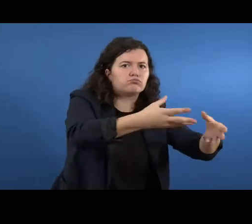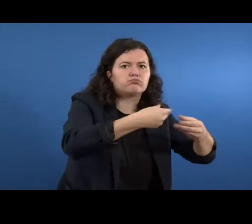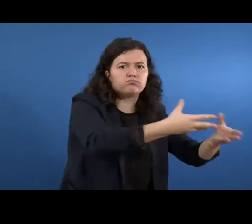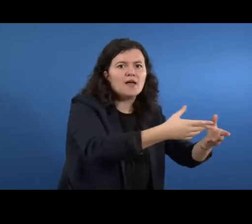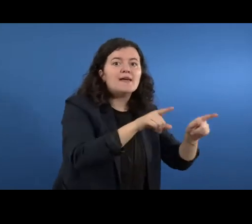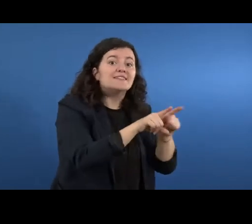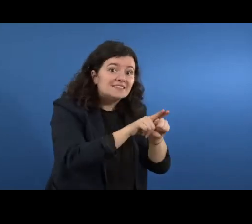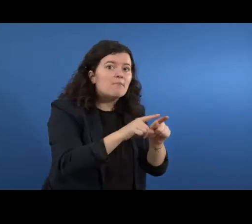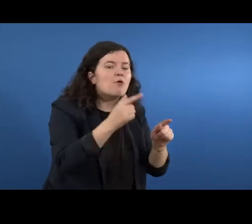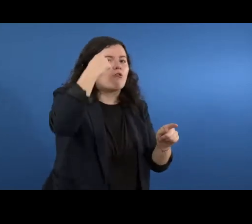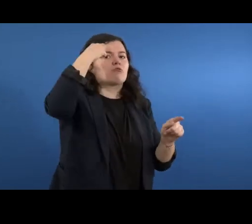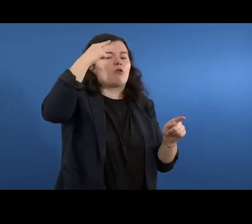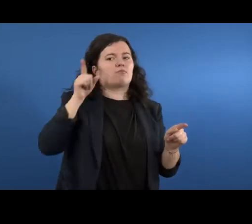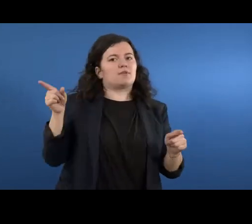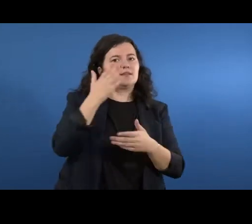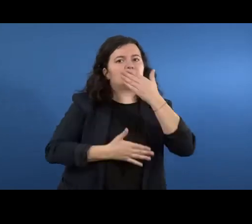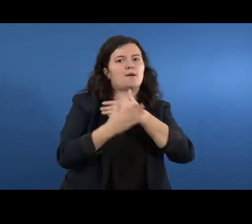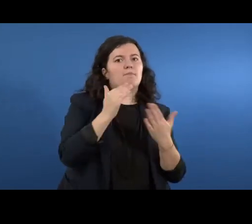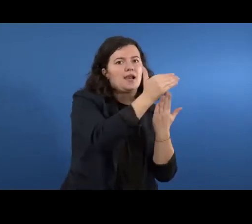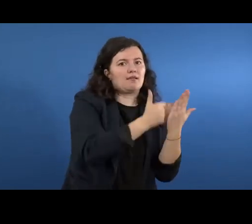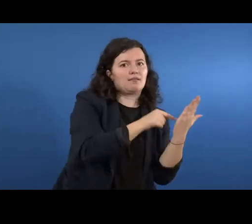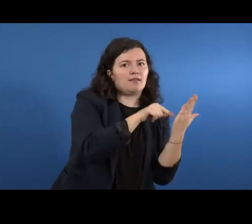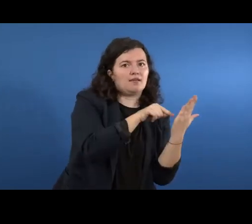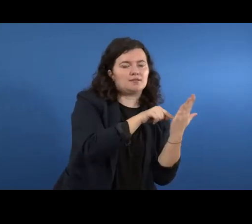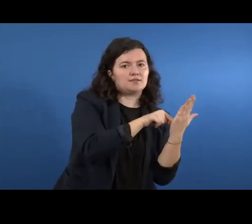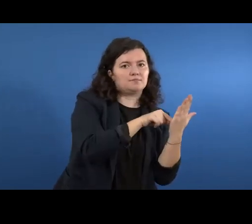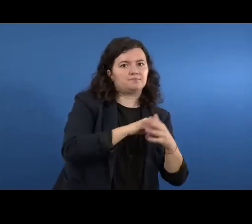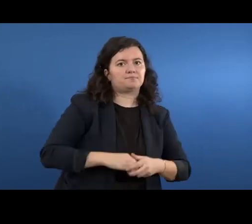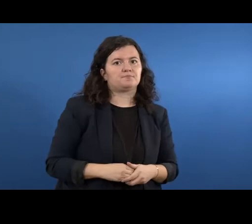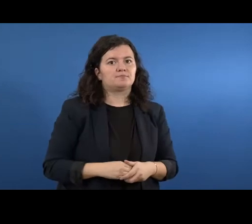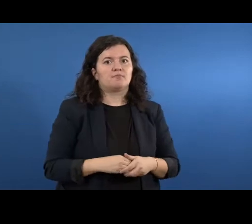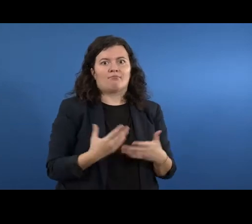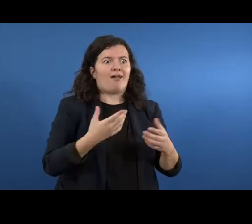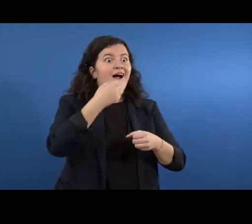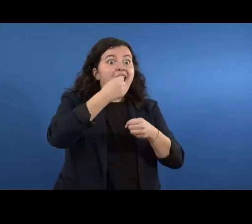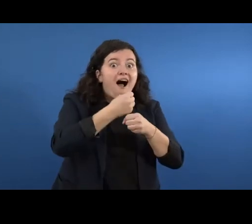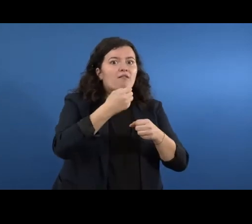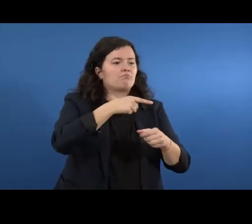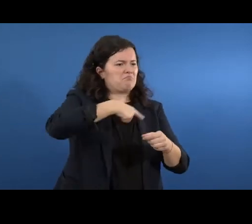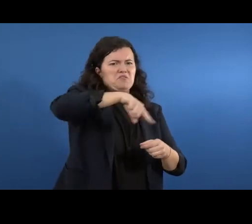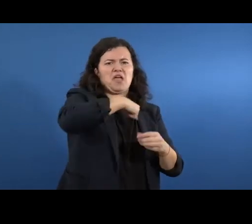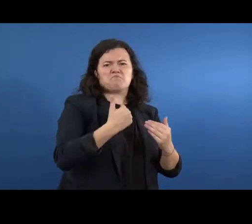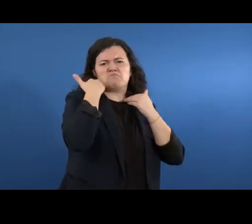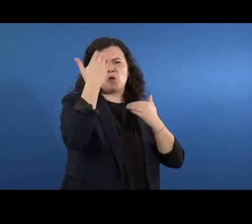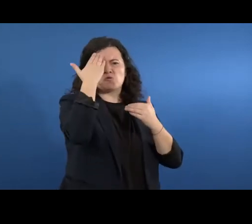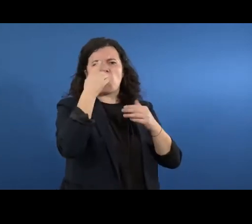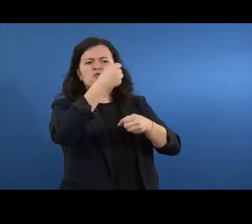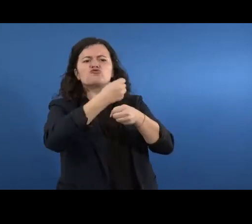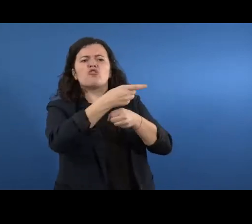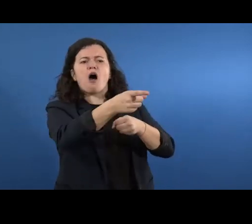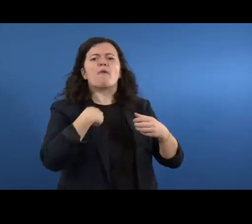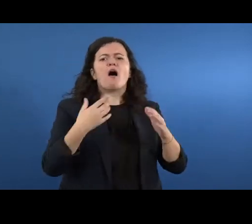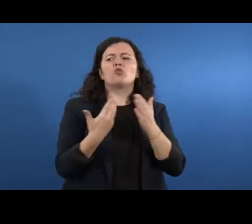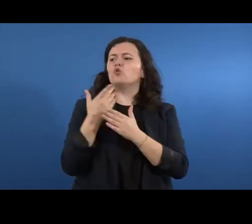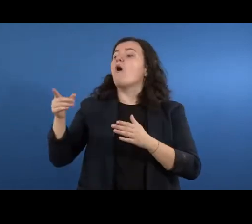Jim touched on employment opportunities that are given to